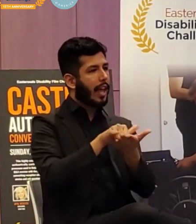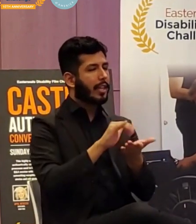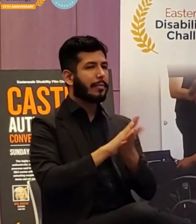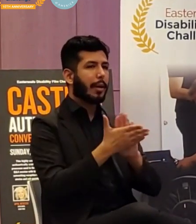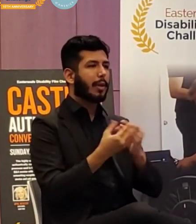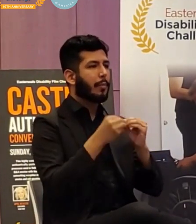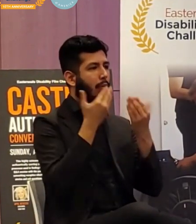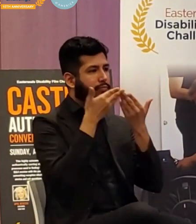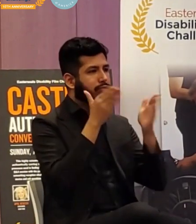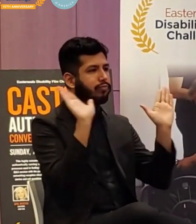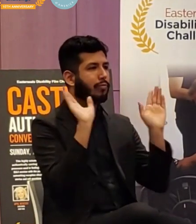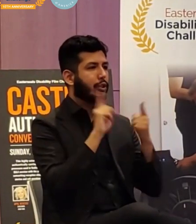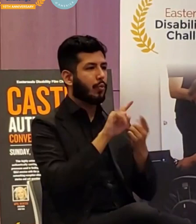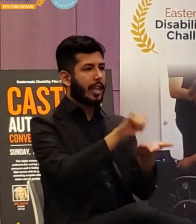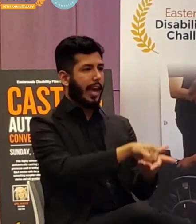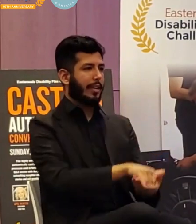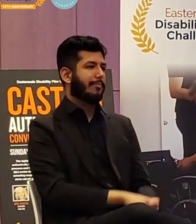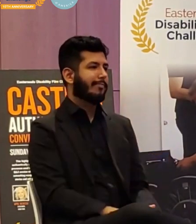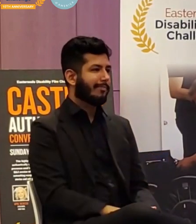open to it.